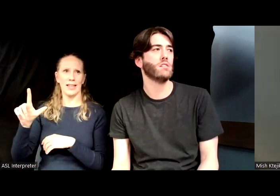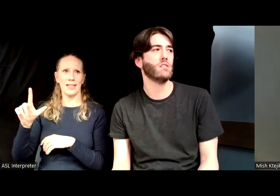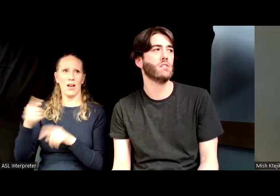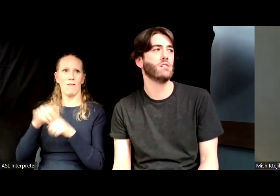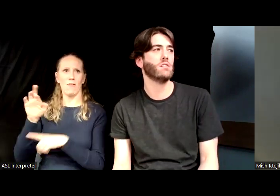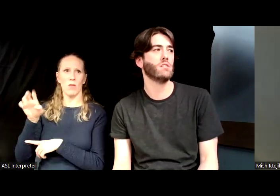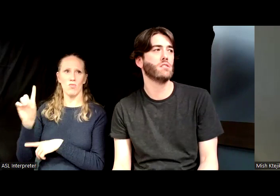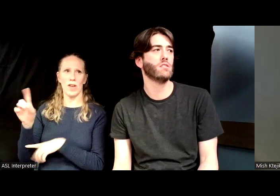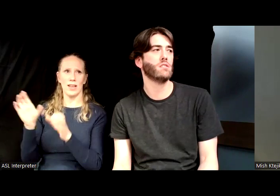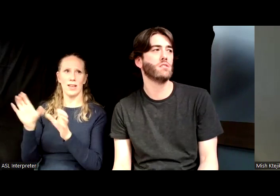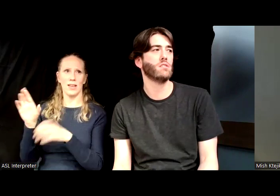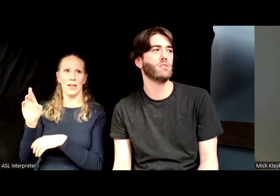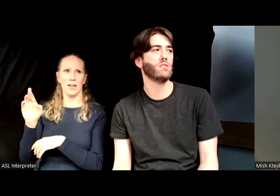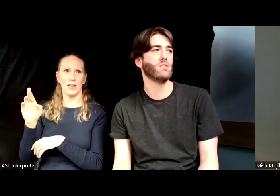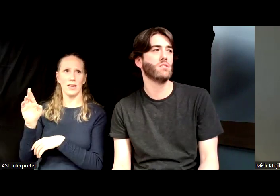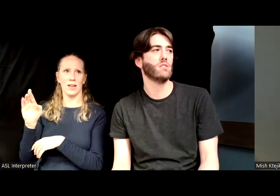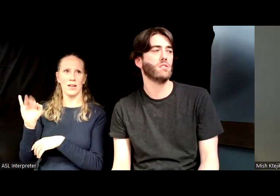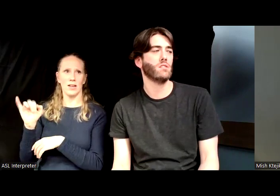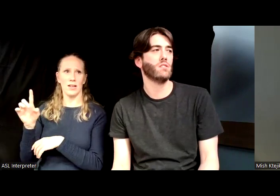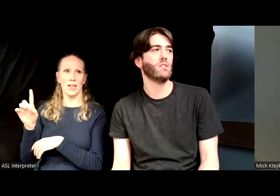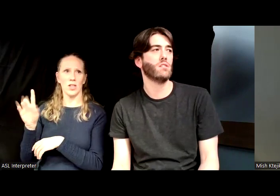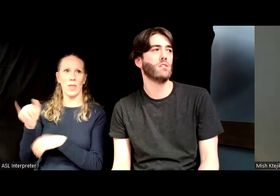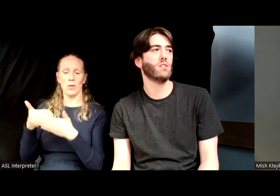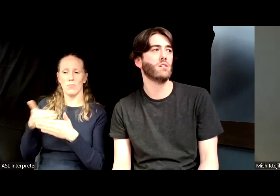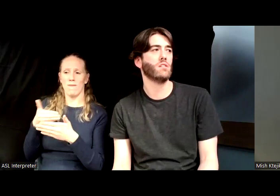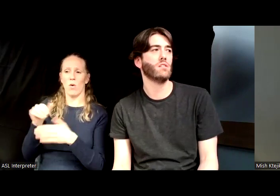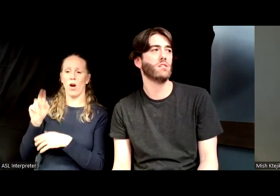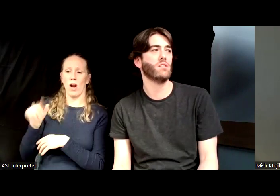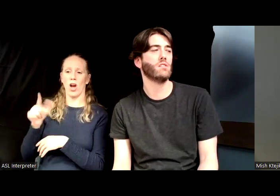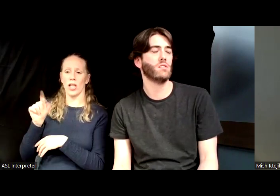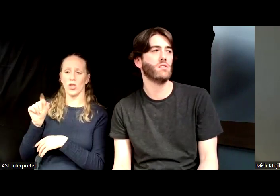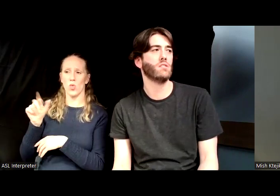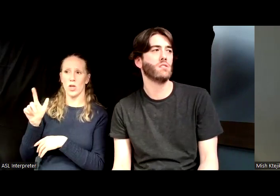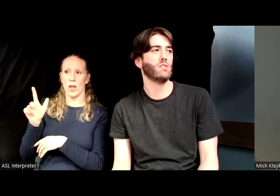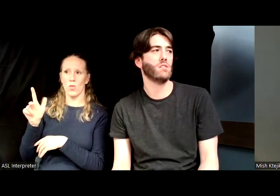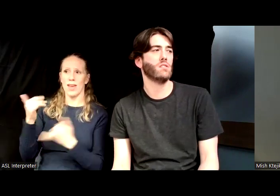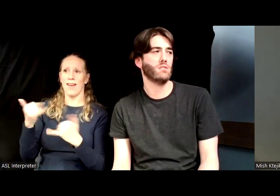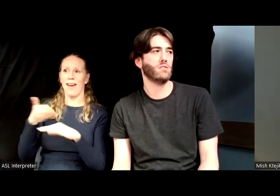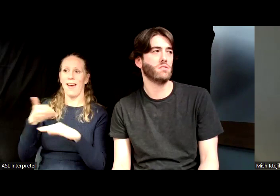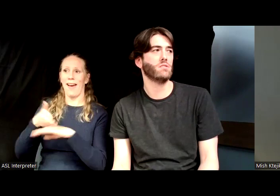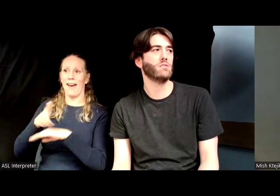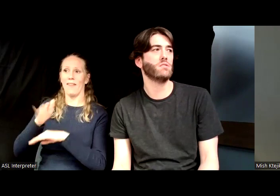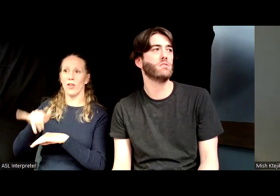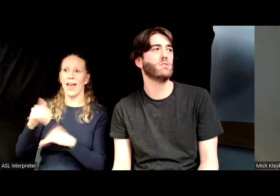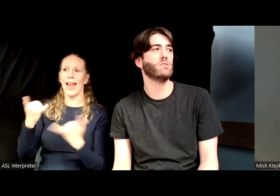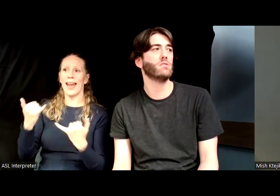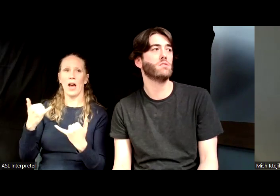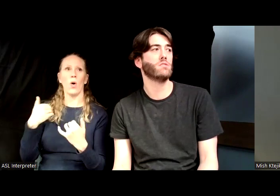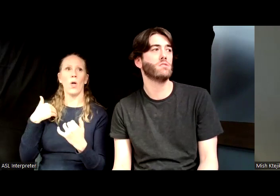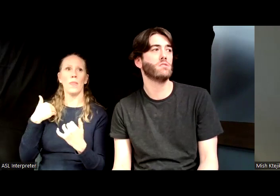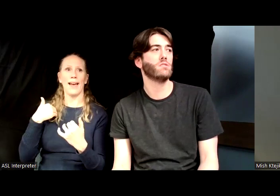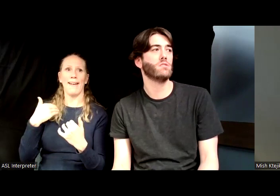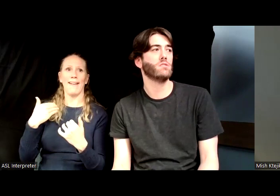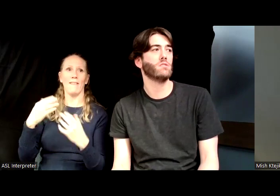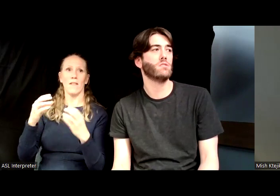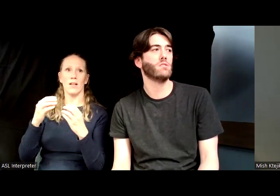that was originally pre-August 2023, right? And then after that, now they have the following qualified and